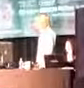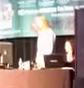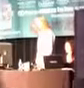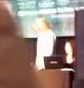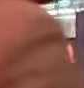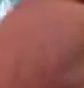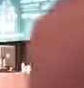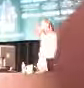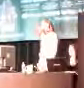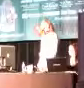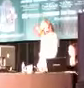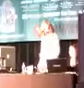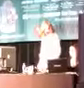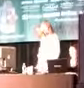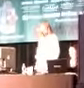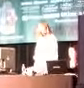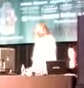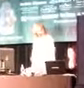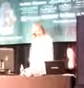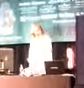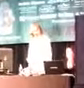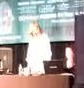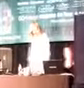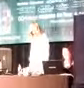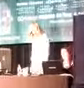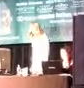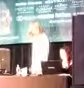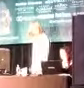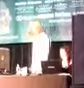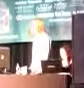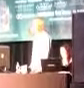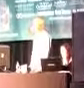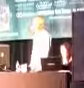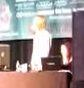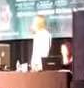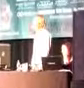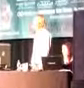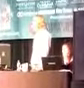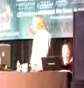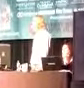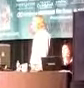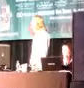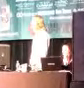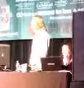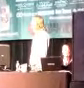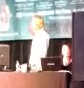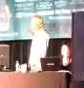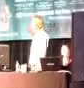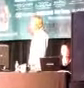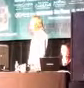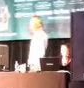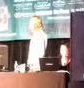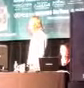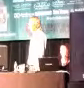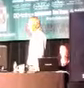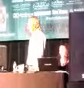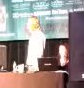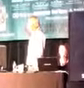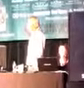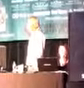Sometimes you're ready to get something to keep you cool Sometimes you're ready to get something to you